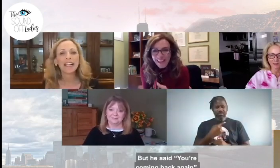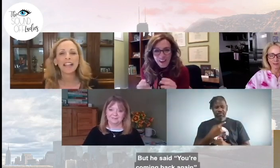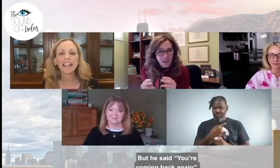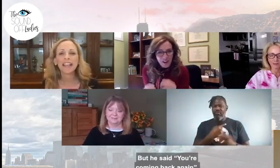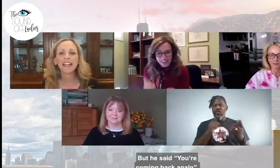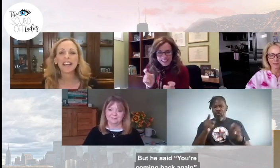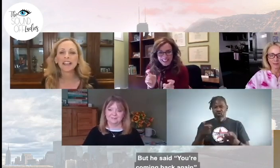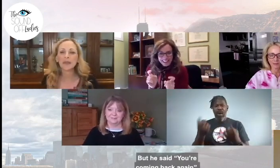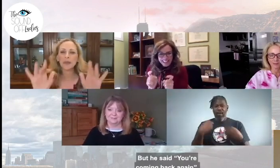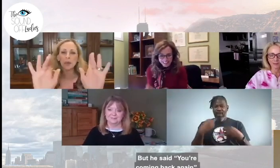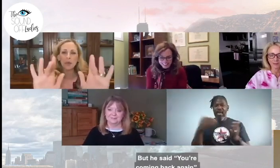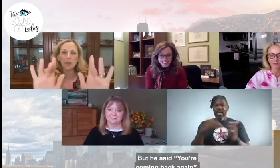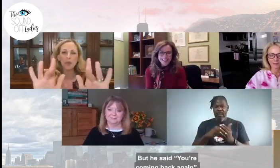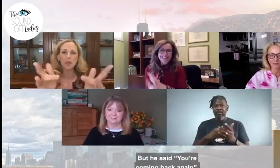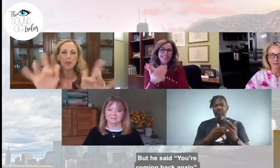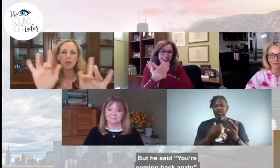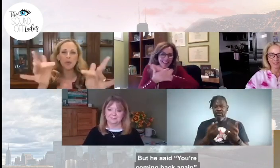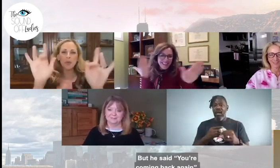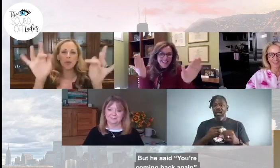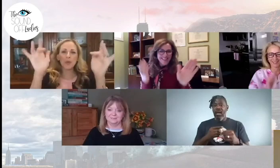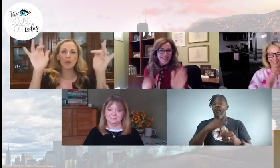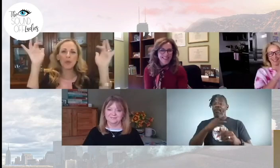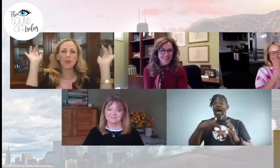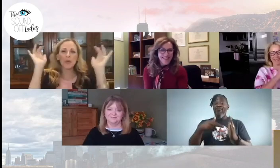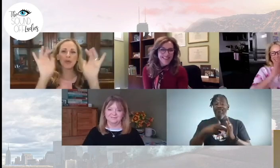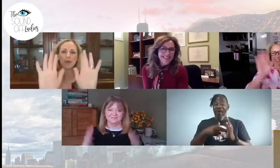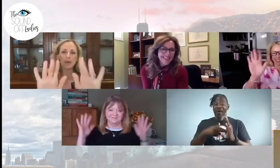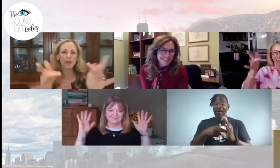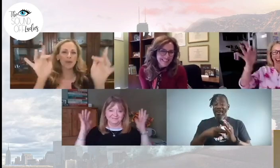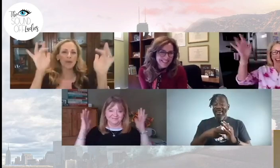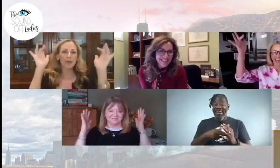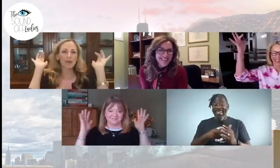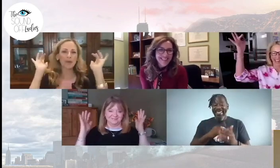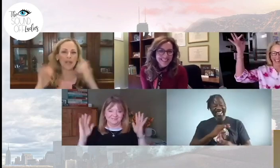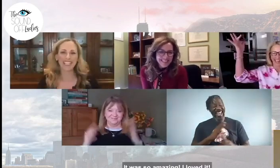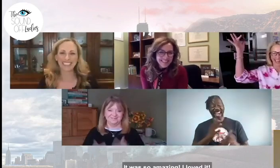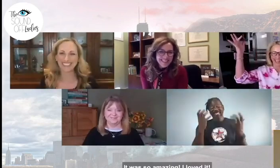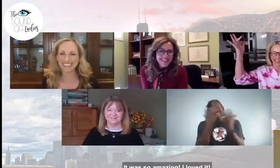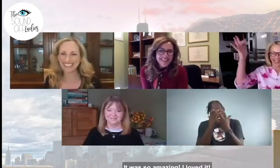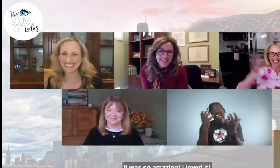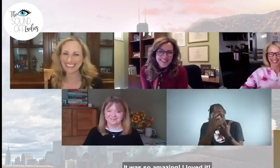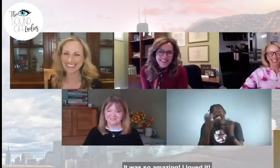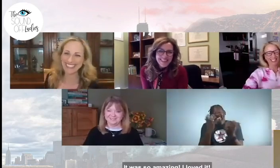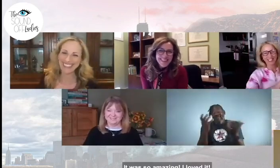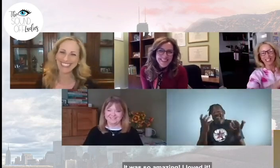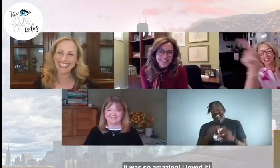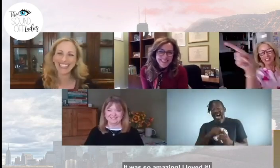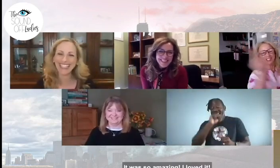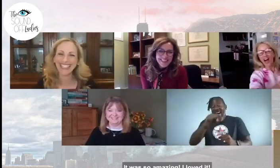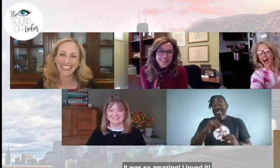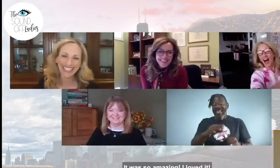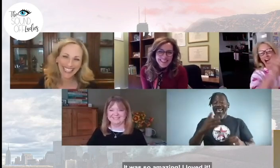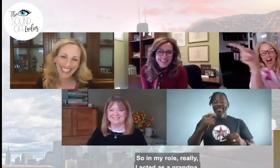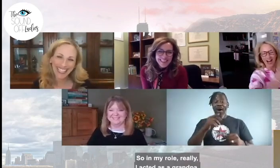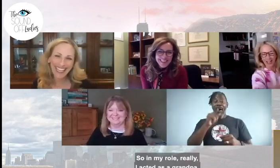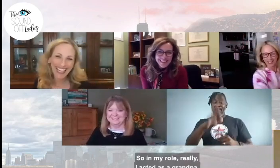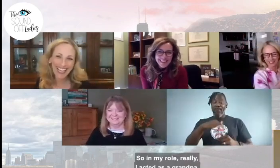said, no way, you need to come back again. Woohoo, yes. Yeah, it was amazing. I loved